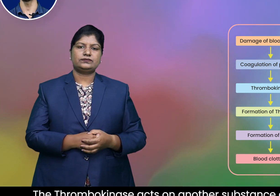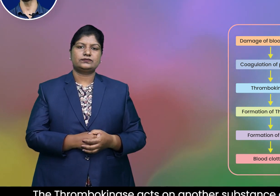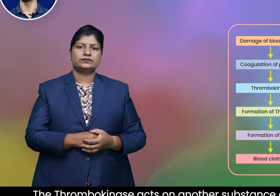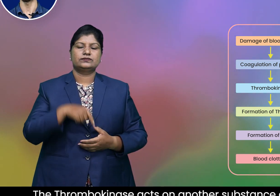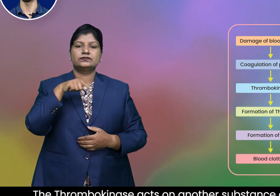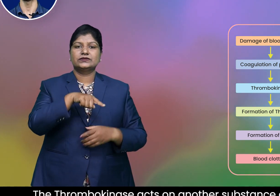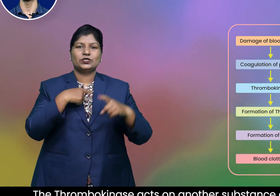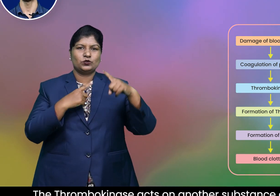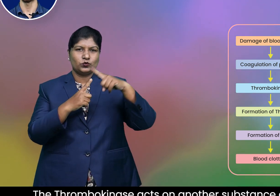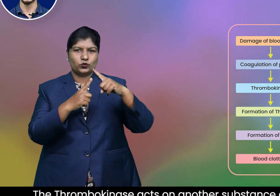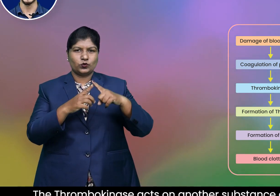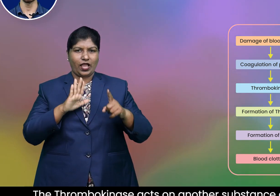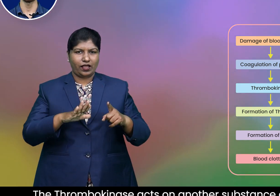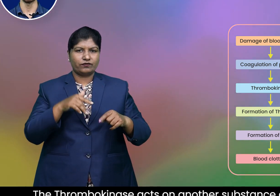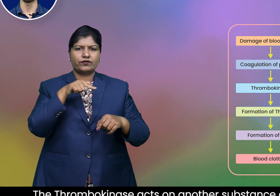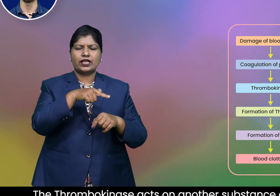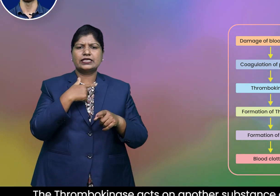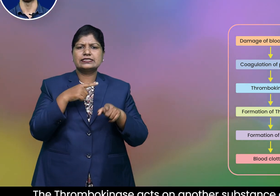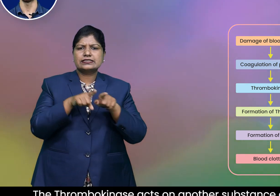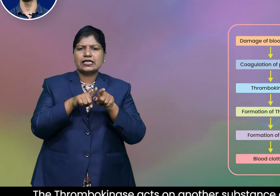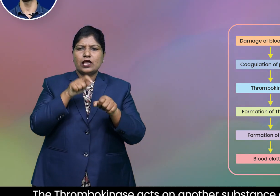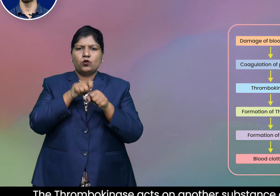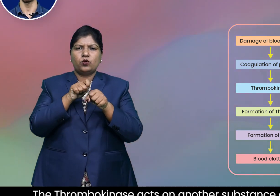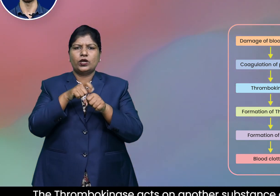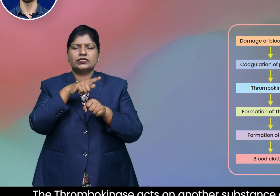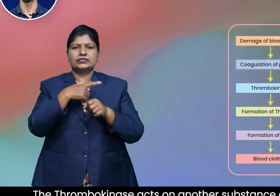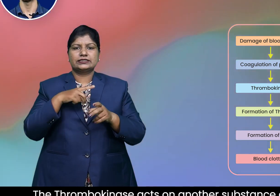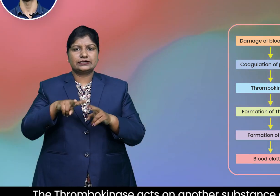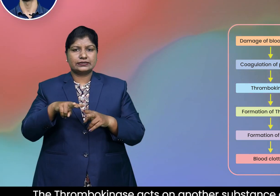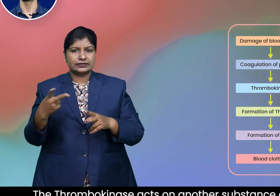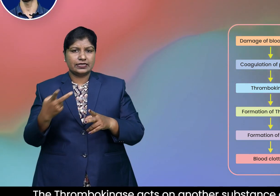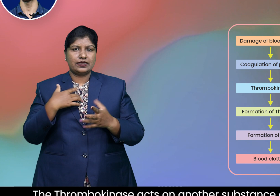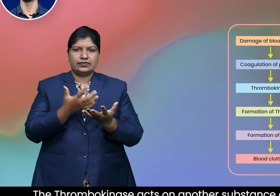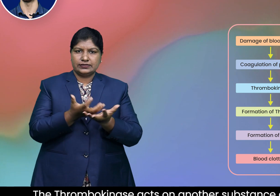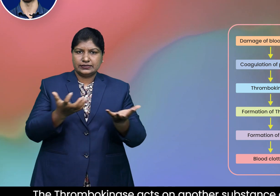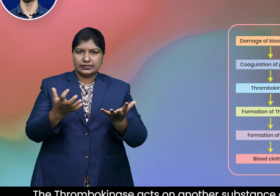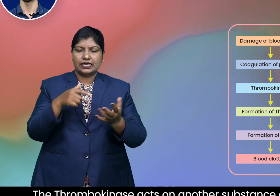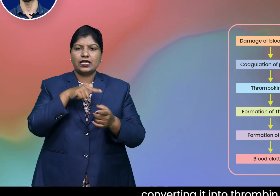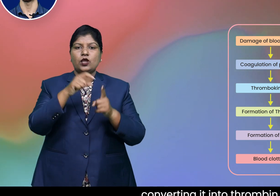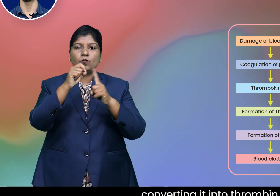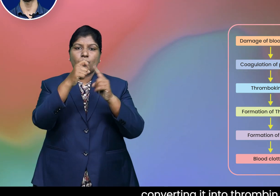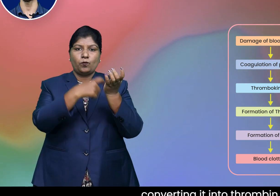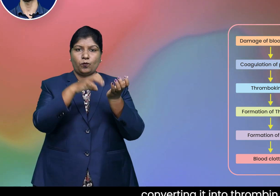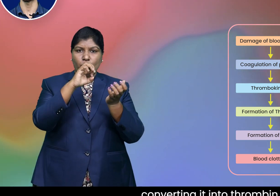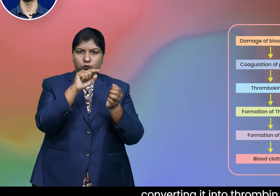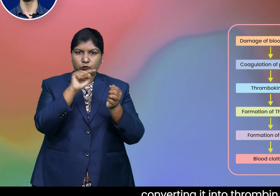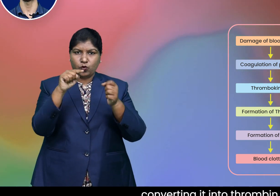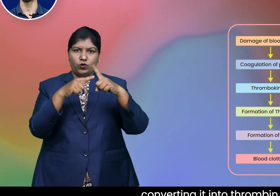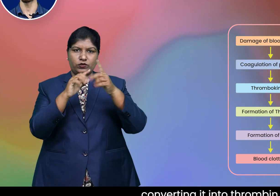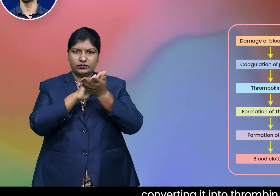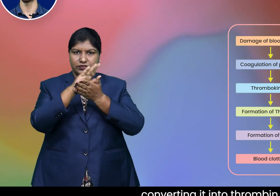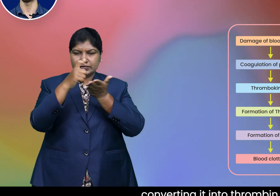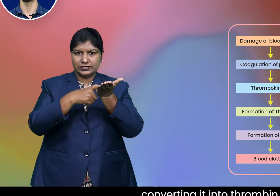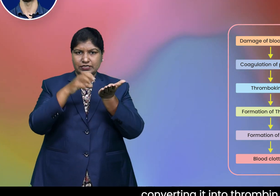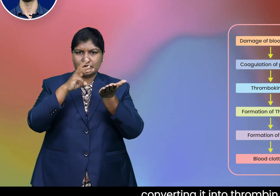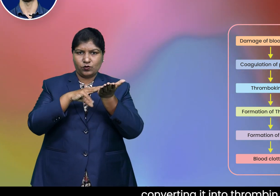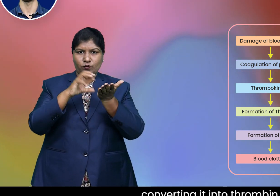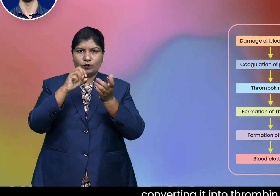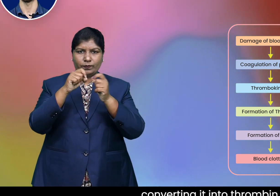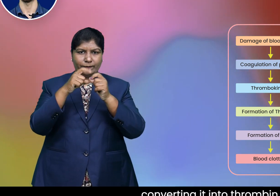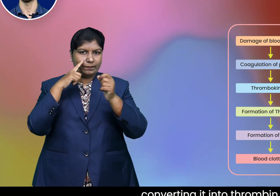The thrombokinase acts on another substance called prothrombin, converting into thrombin.